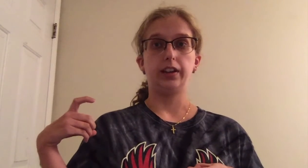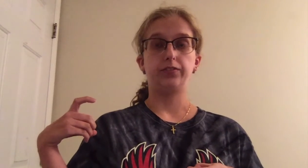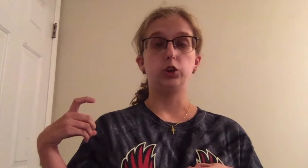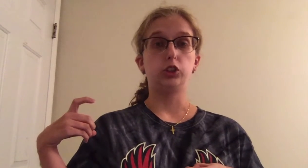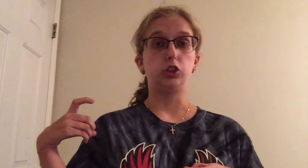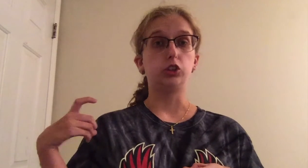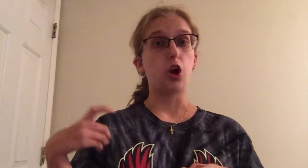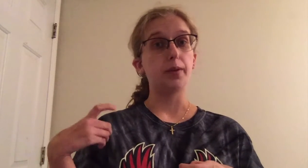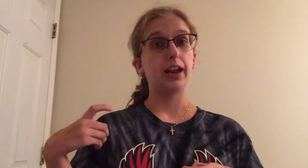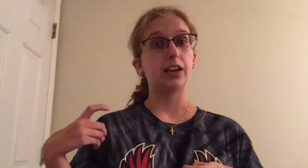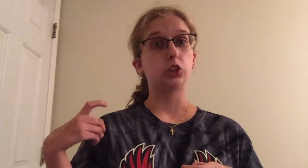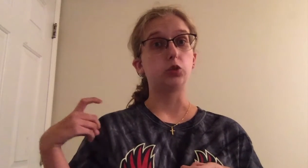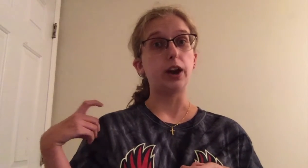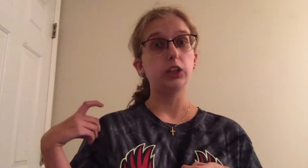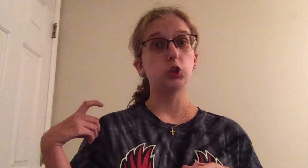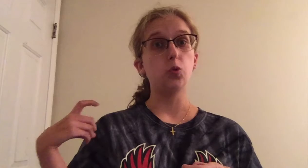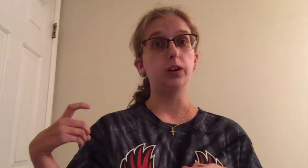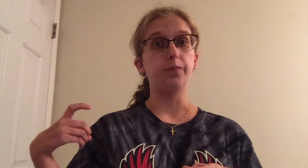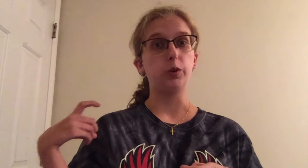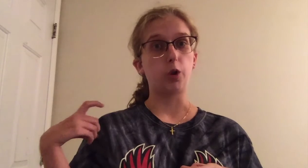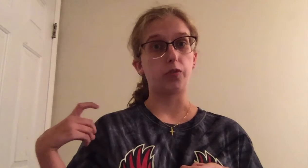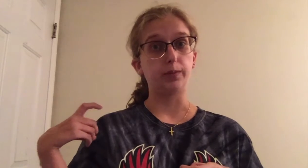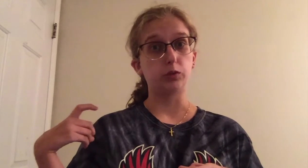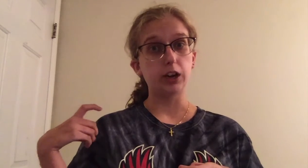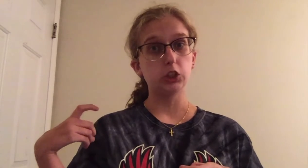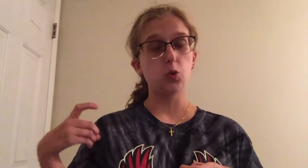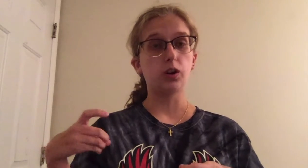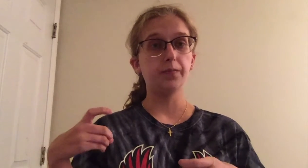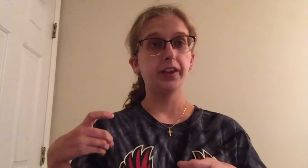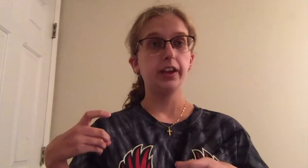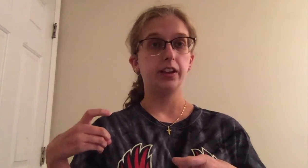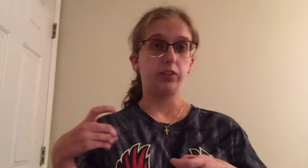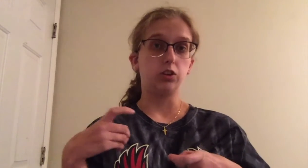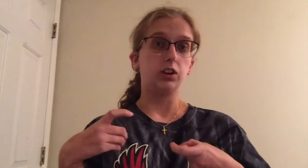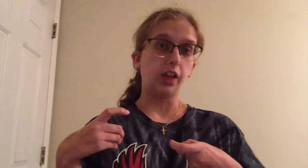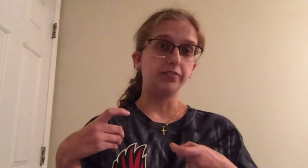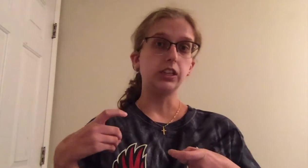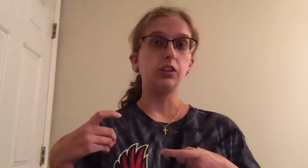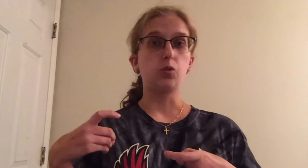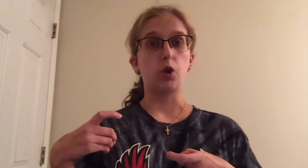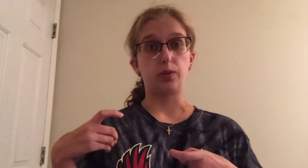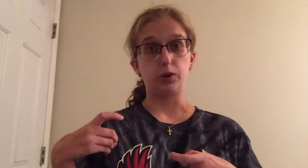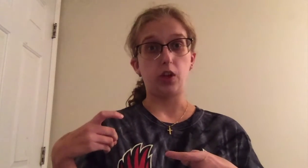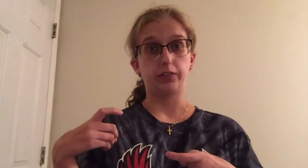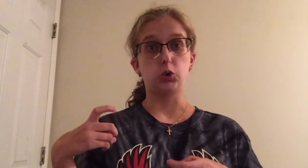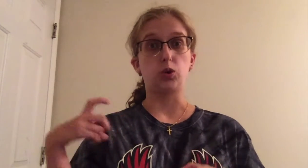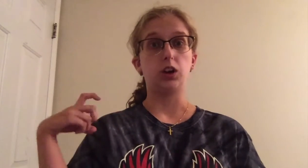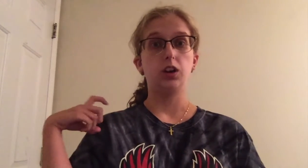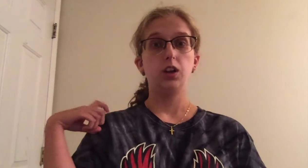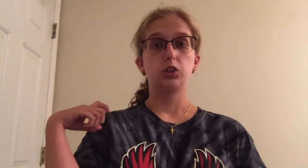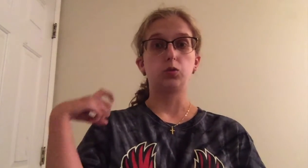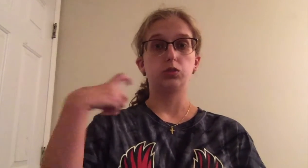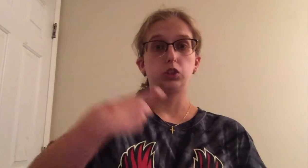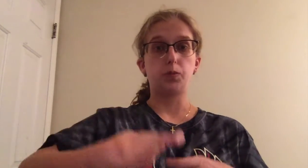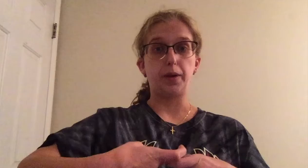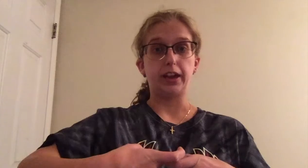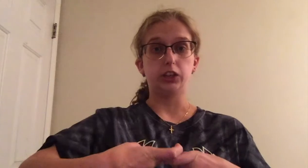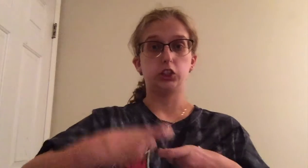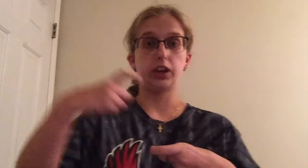your dominant hand's your right shoulder, you'll go from your right shoulder. If you're a lefty, you'll go from your left shoulder. So Spanish. And you